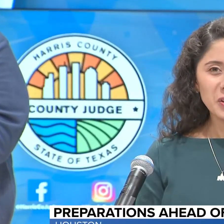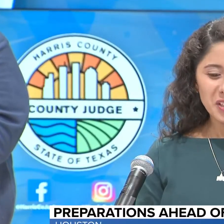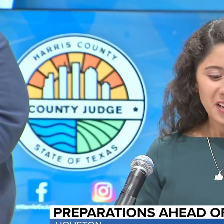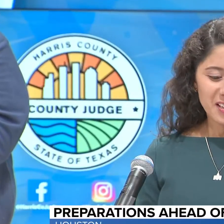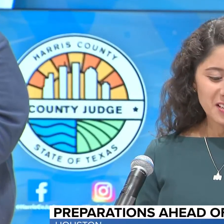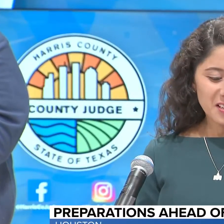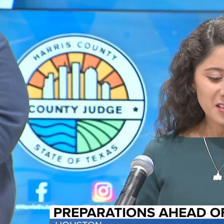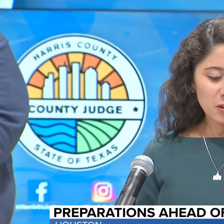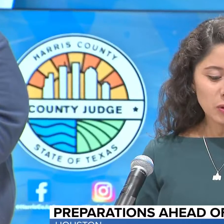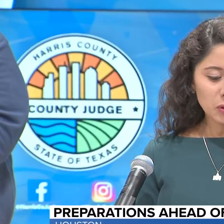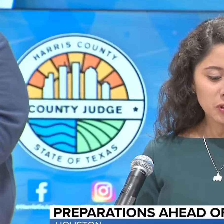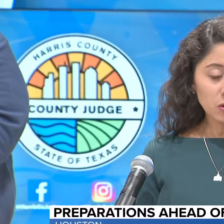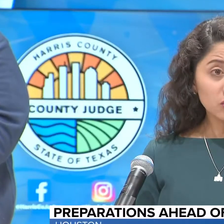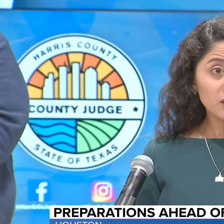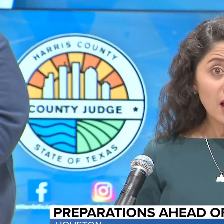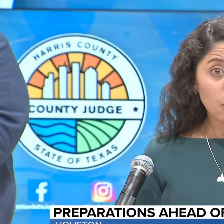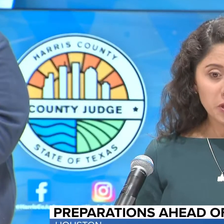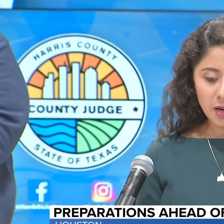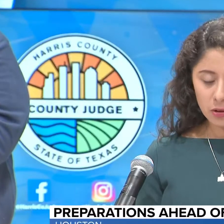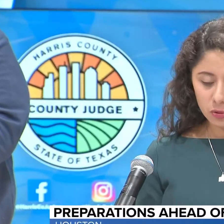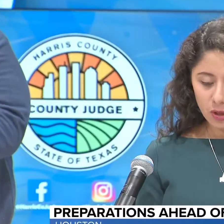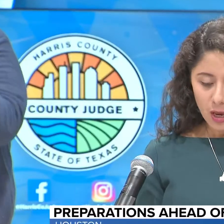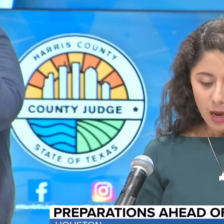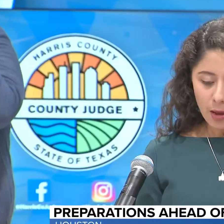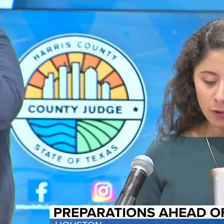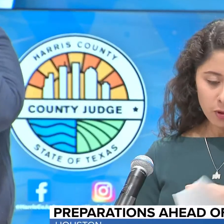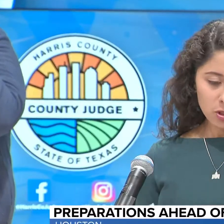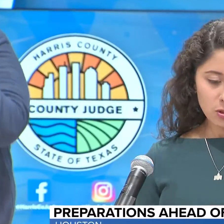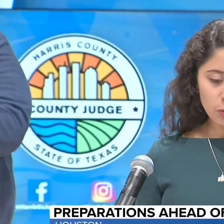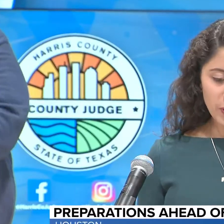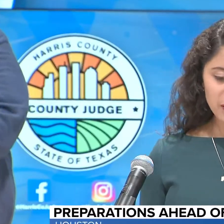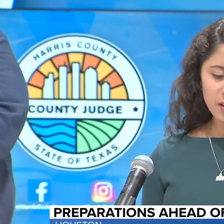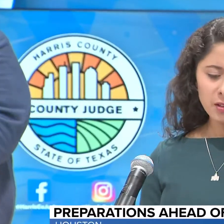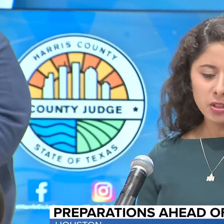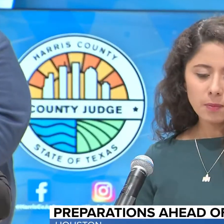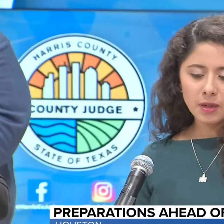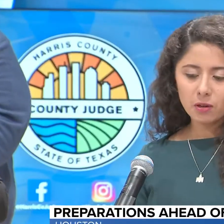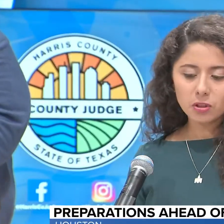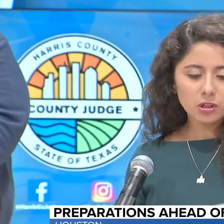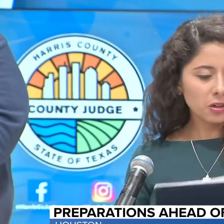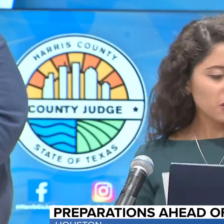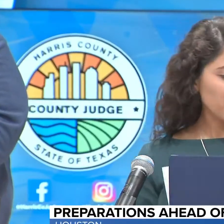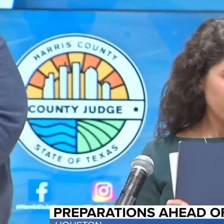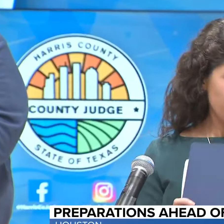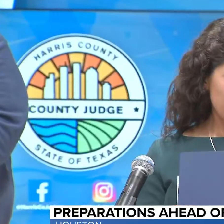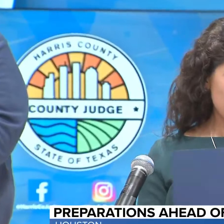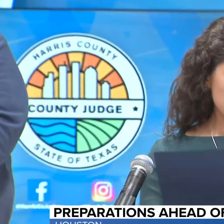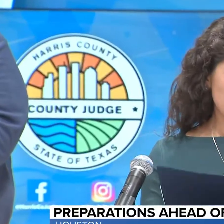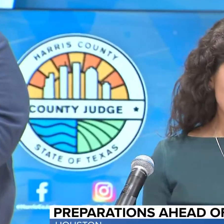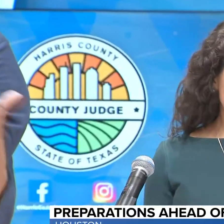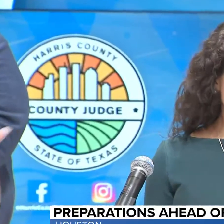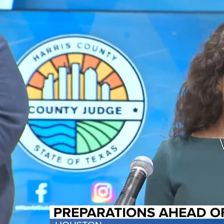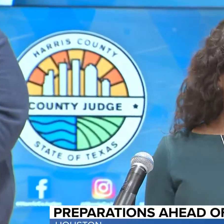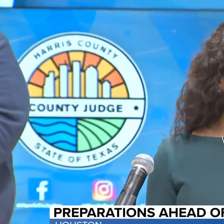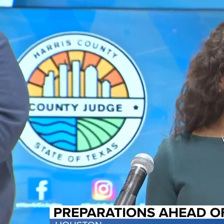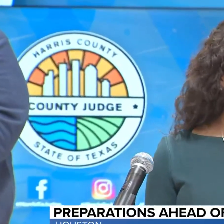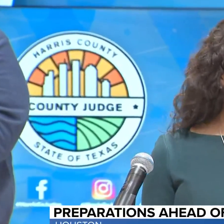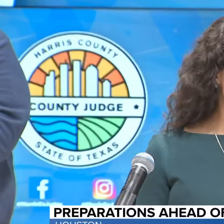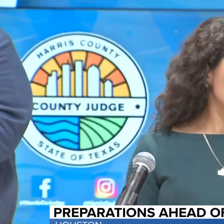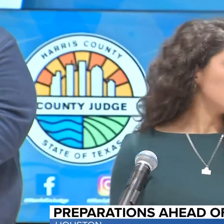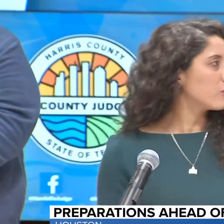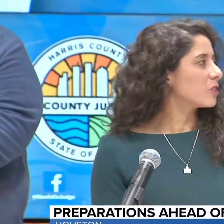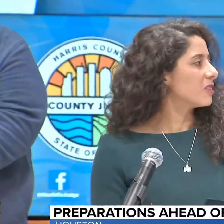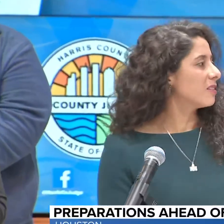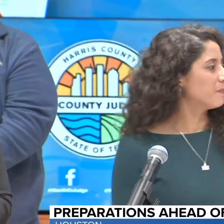seres queridos y todos entonces a cuidarnos. I'm going to pass it on to Mayor Turner, and then we'll